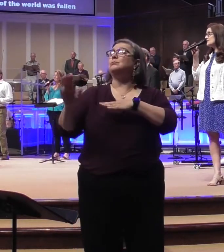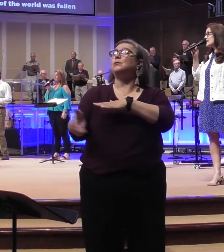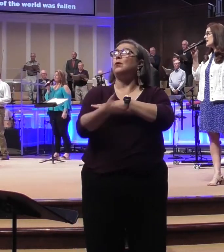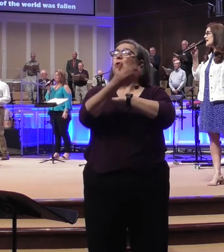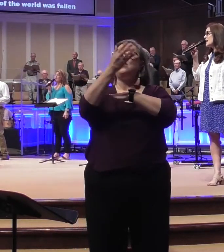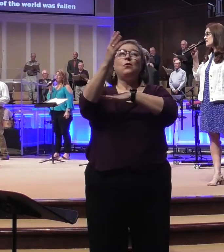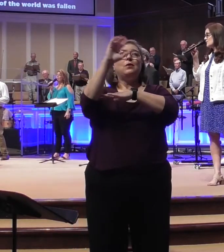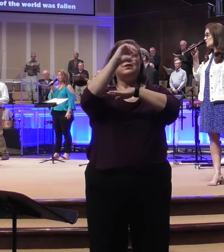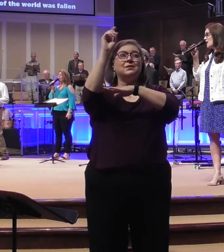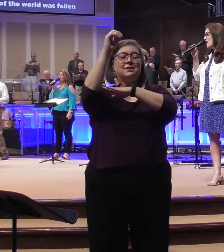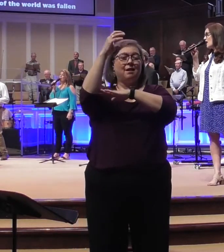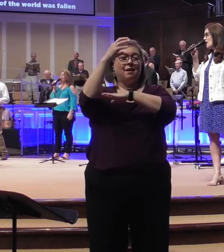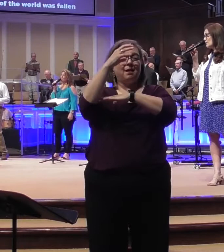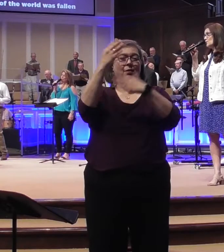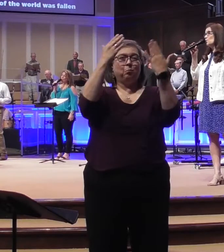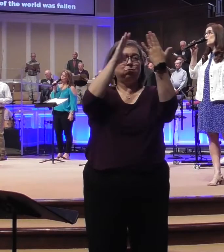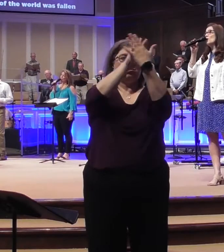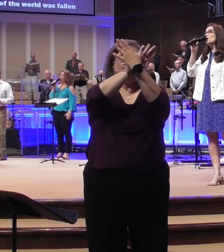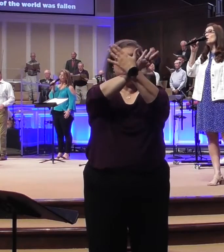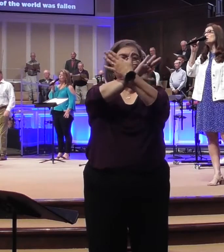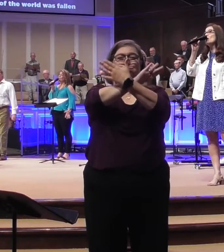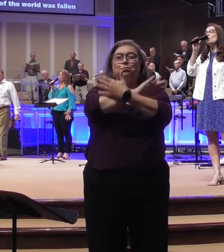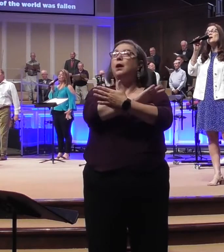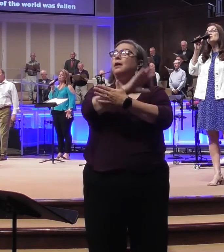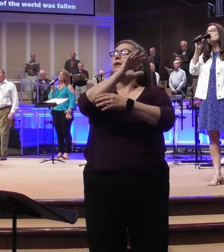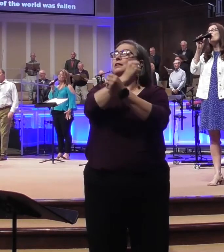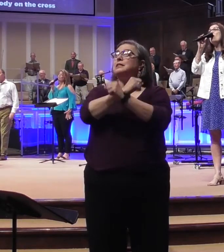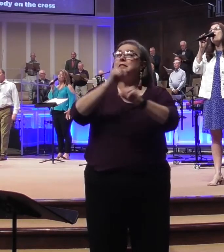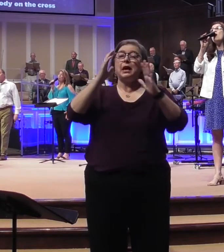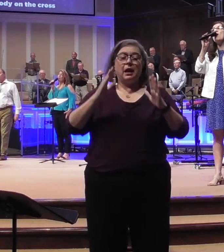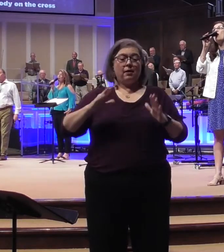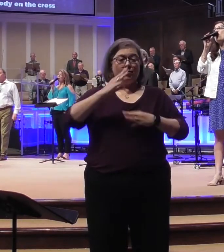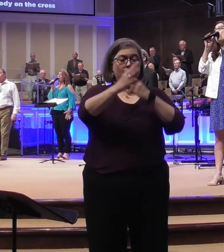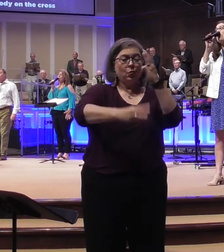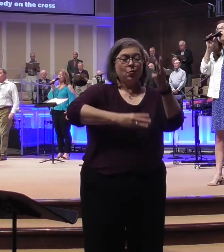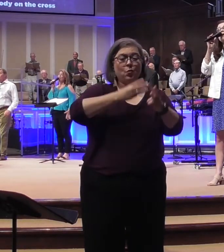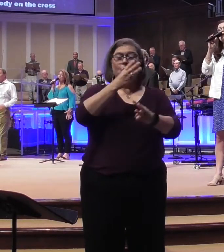The Savior of the world was